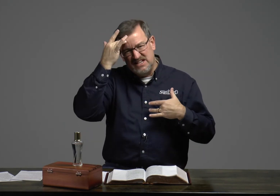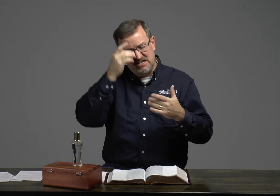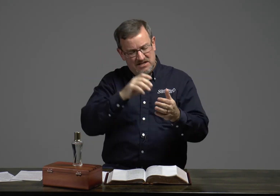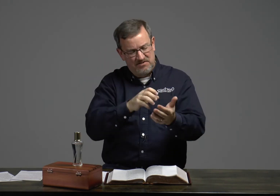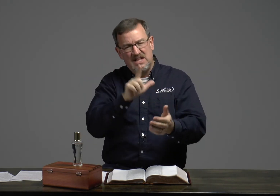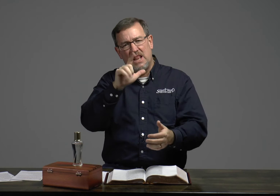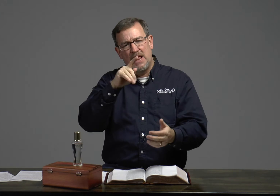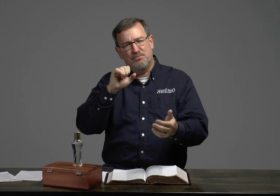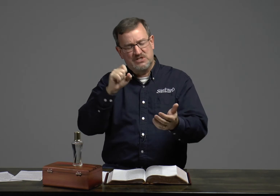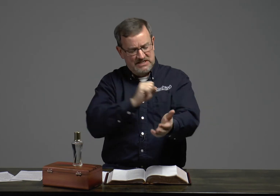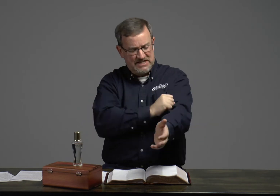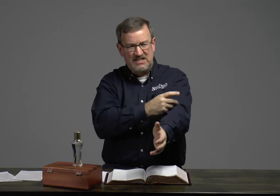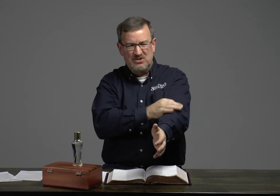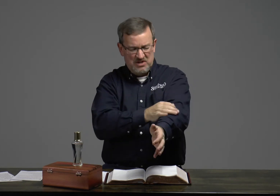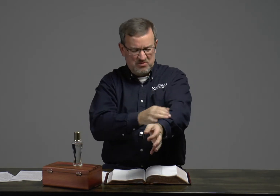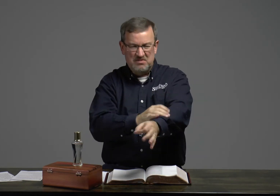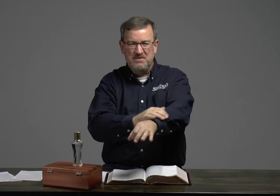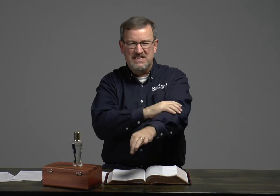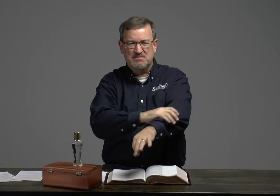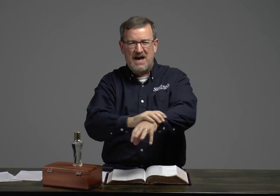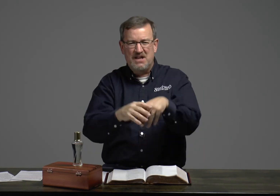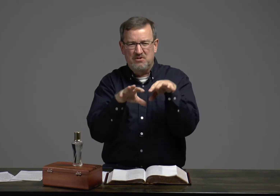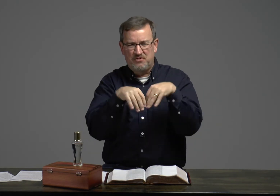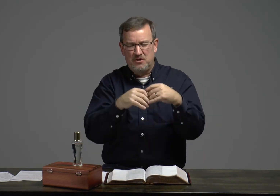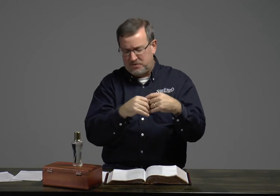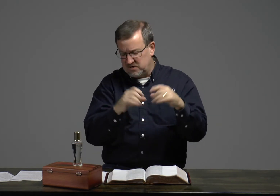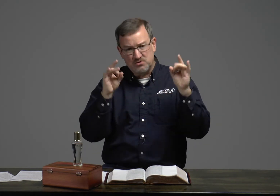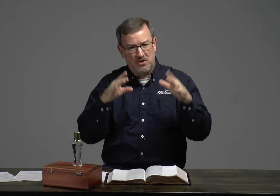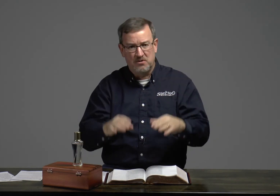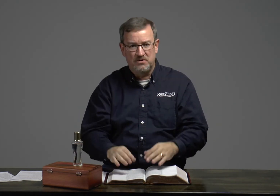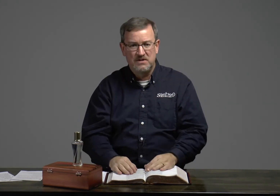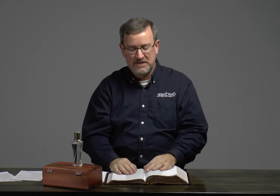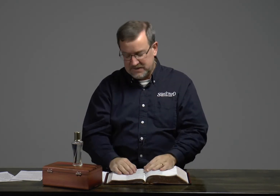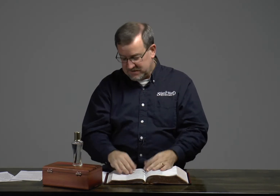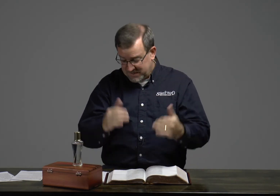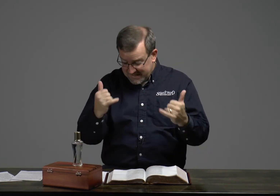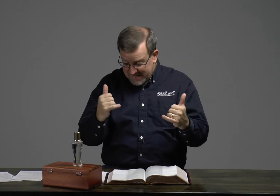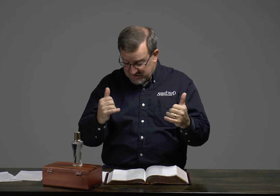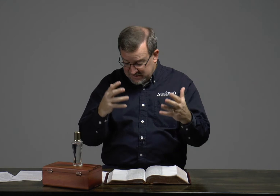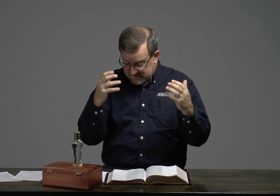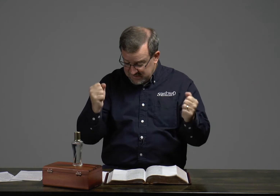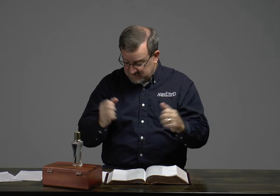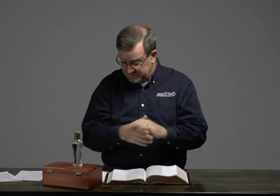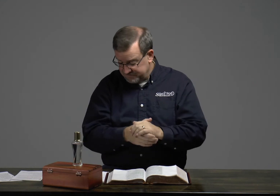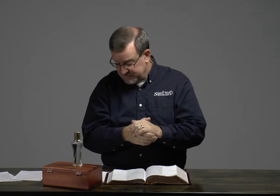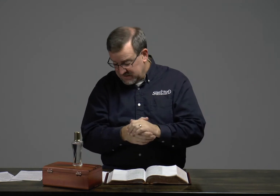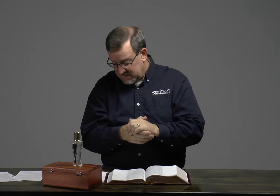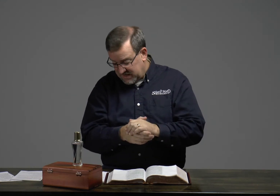disease of leprosy, that, you know, his body was falling apart, it was horrible. But now he's healed.